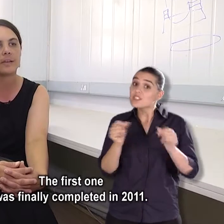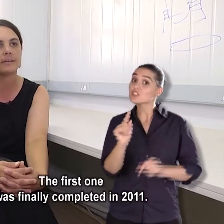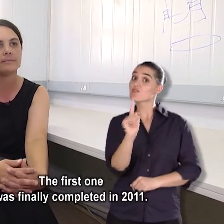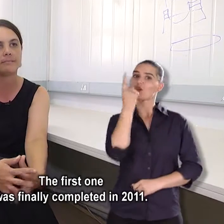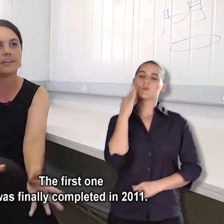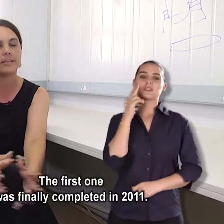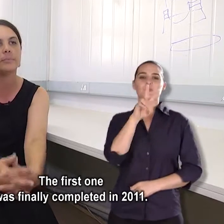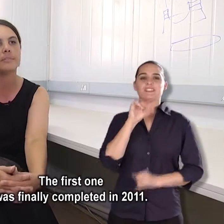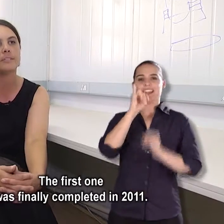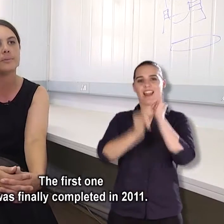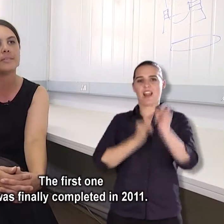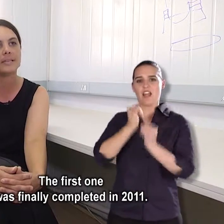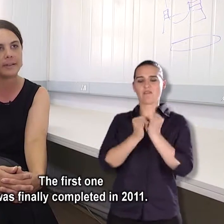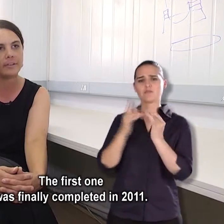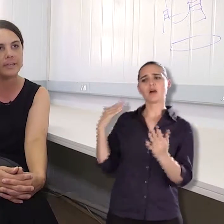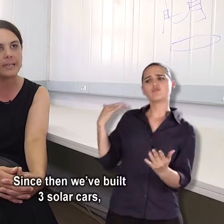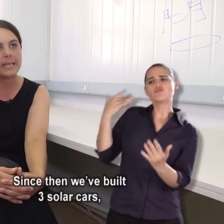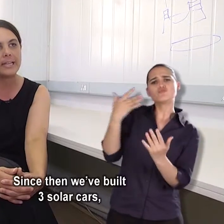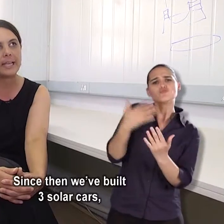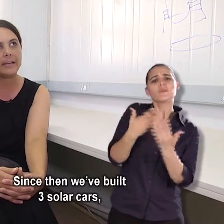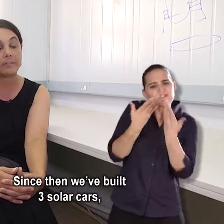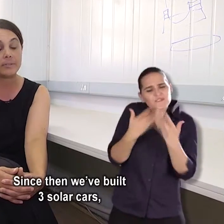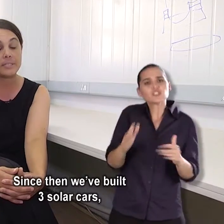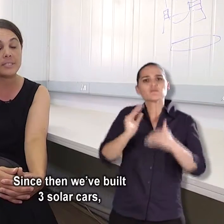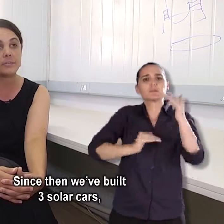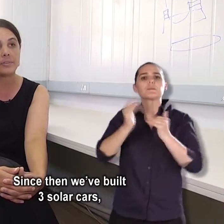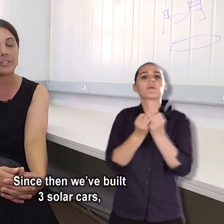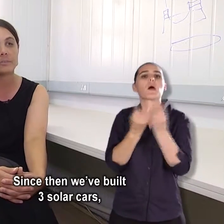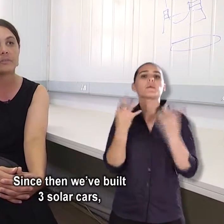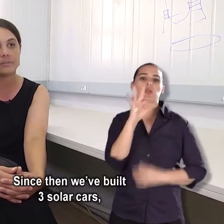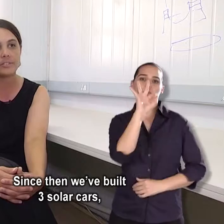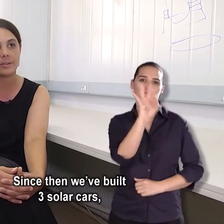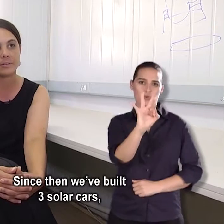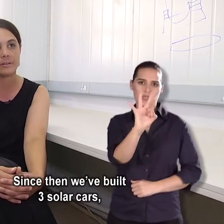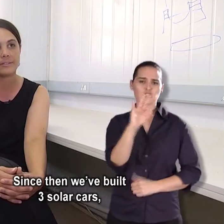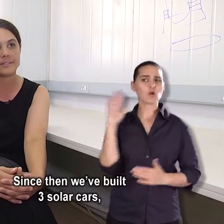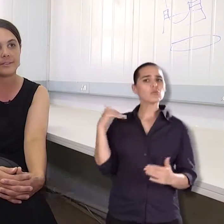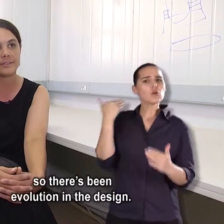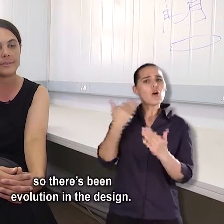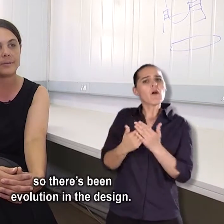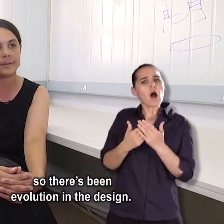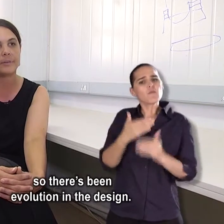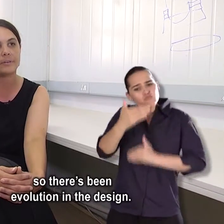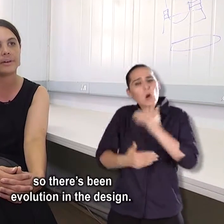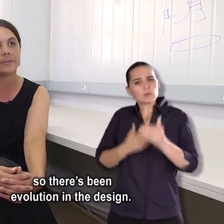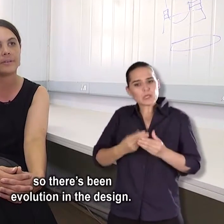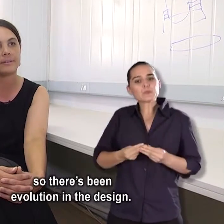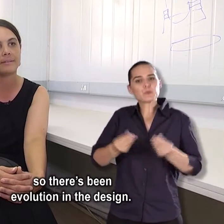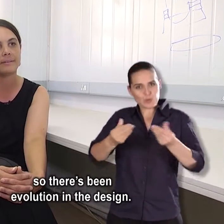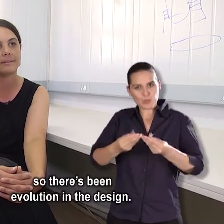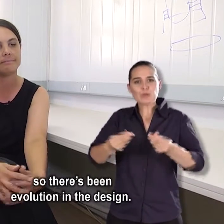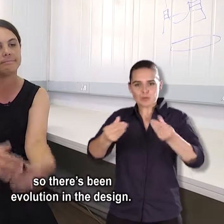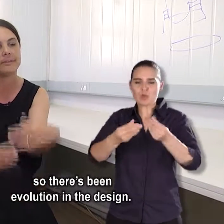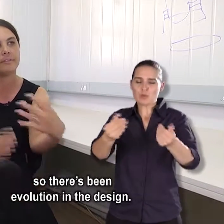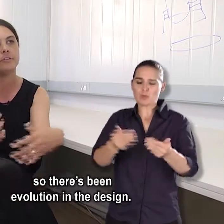was finally built in 2011. And since then, we've actually built 3 solar cars, so there's been quite a bit of a run-up